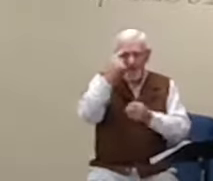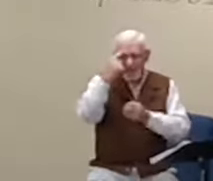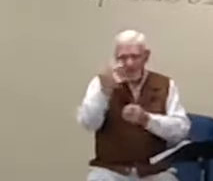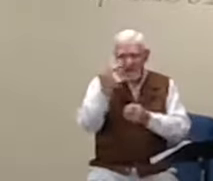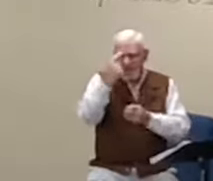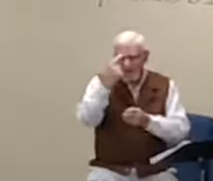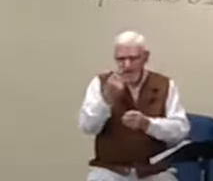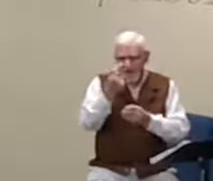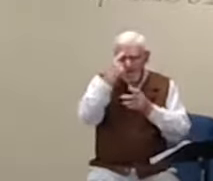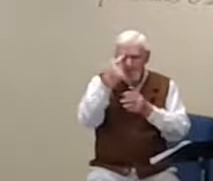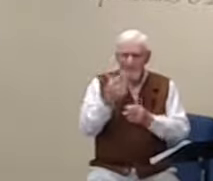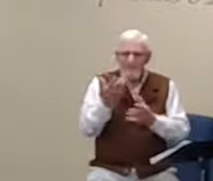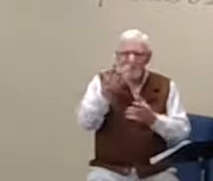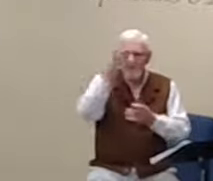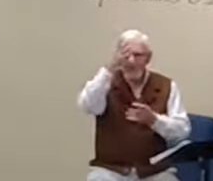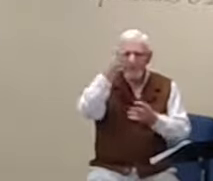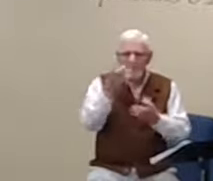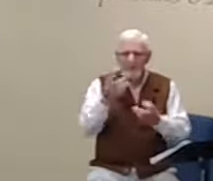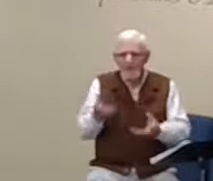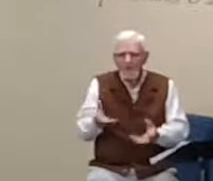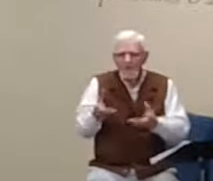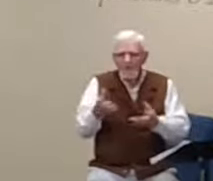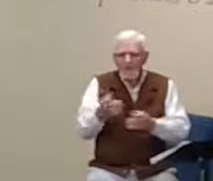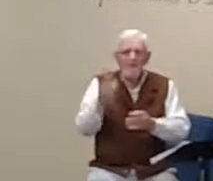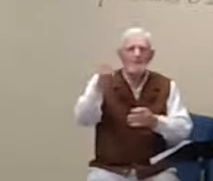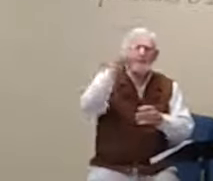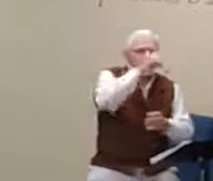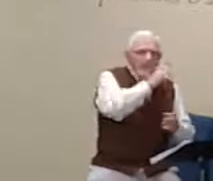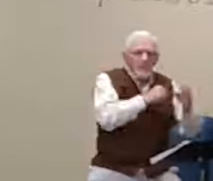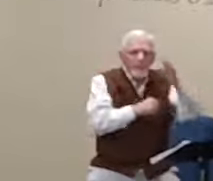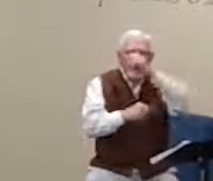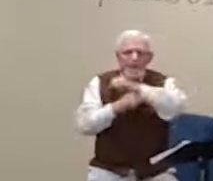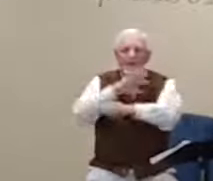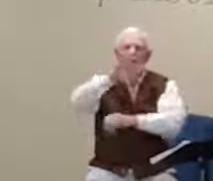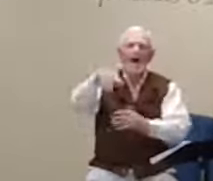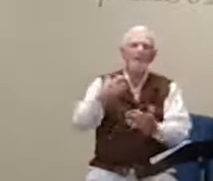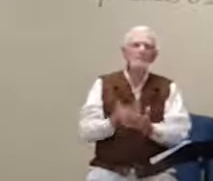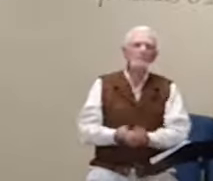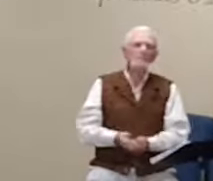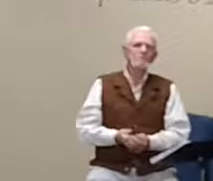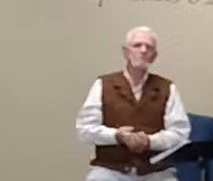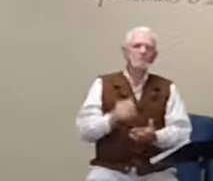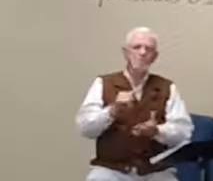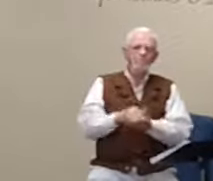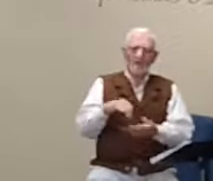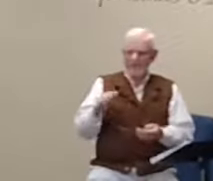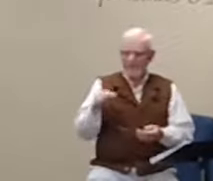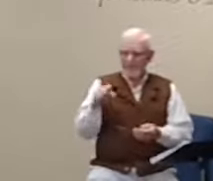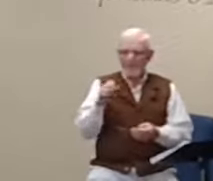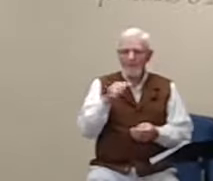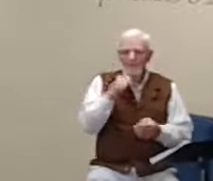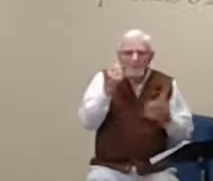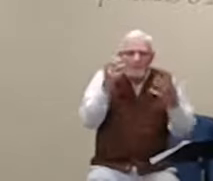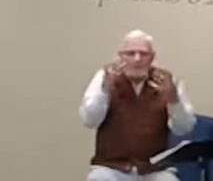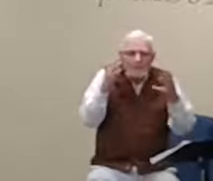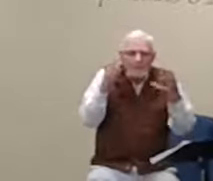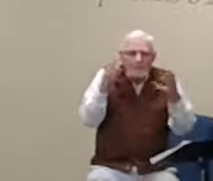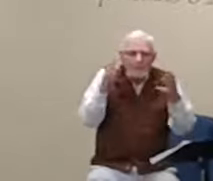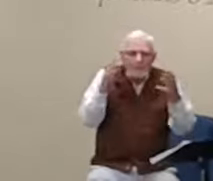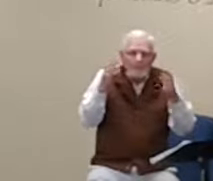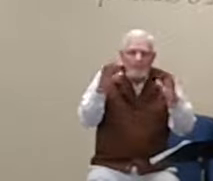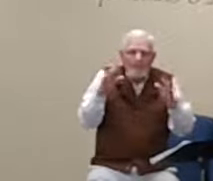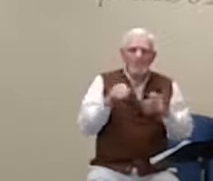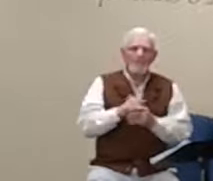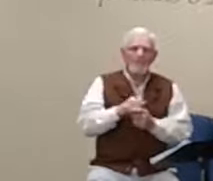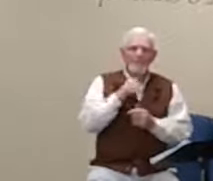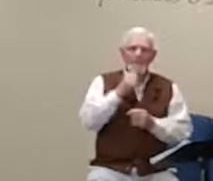thing, and my dad wants me to do this. Yep. You missed the whole thing. And at that age, you don't know. You don't know what you don't